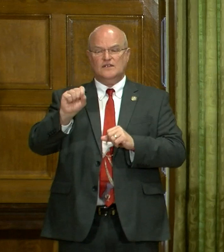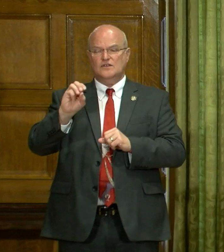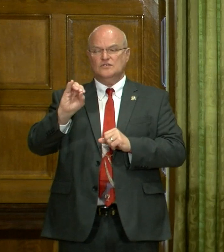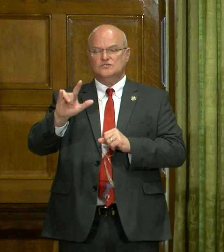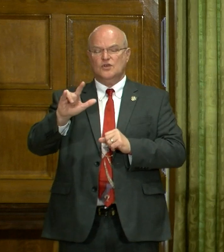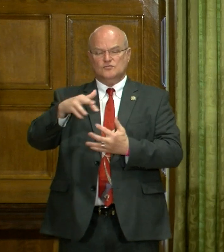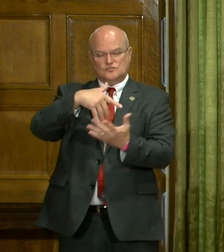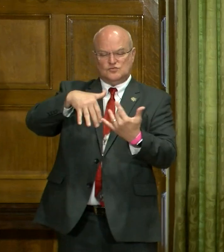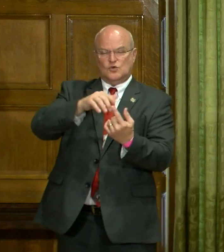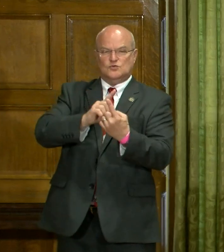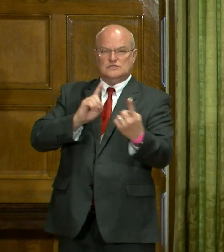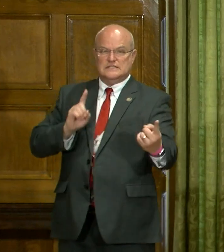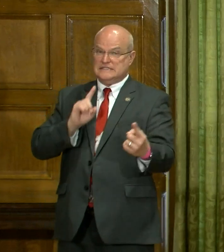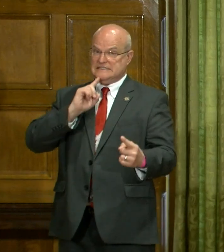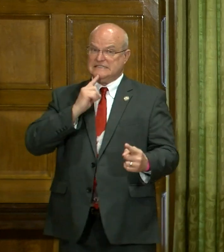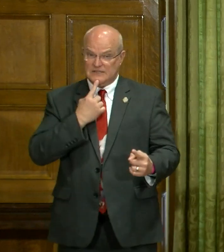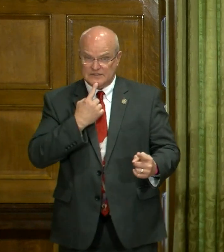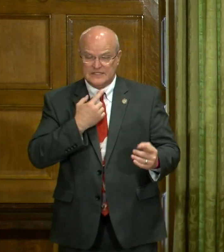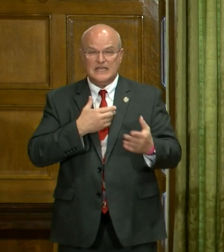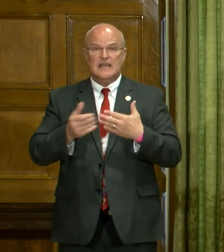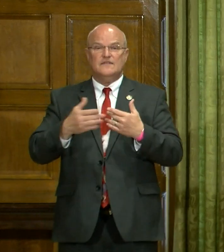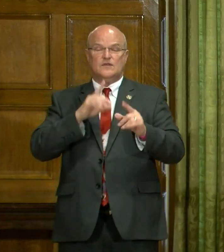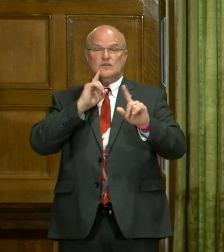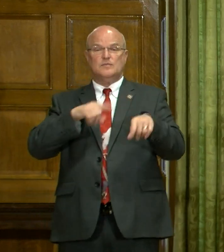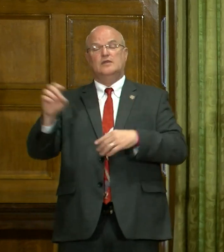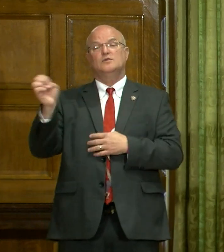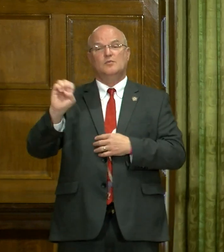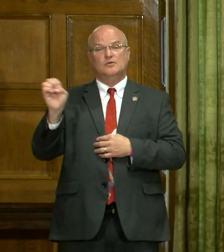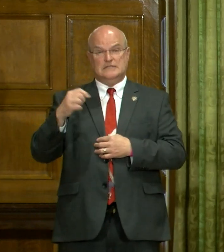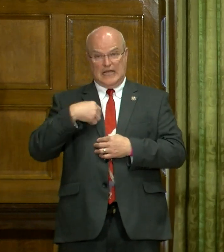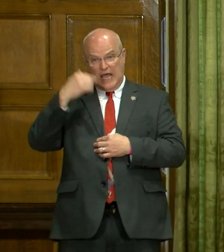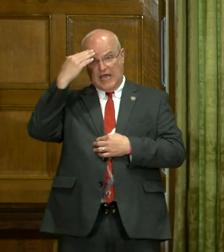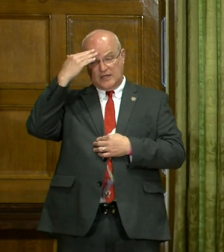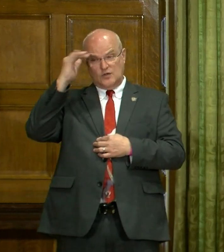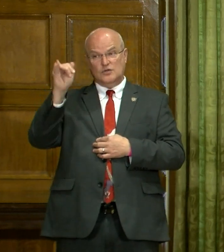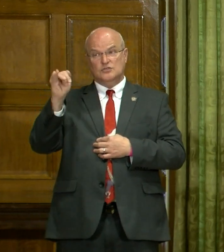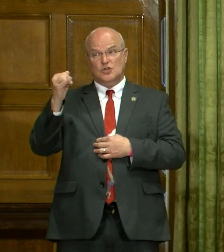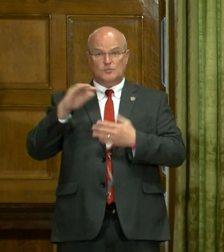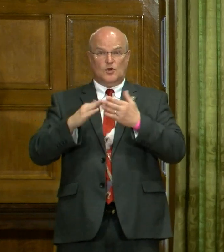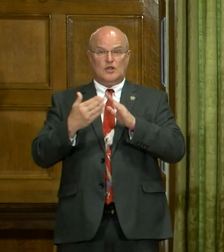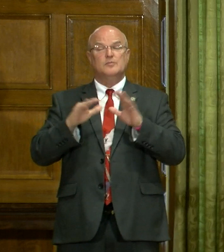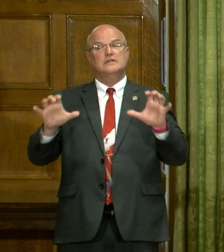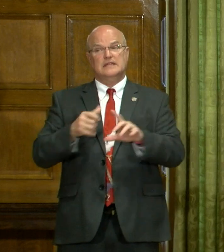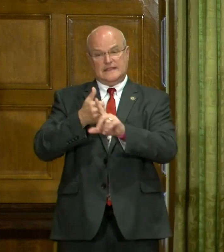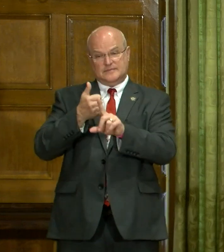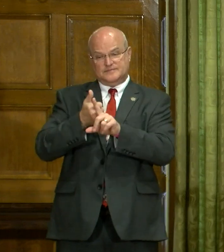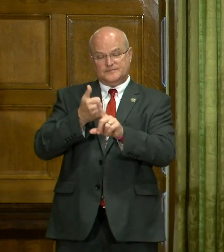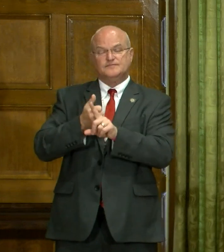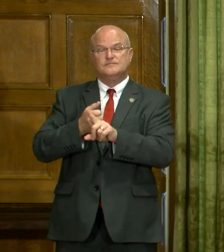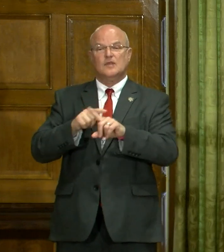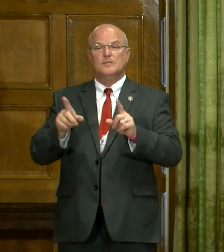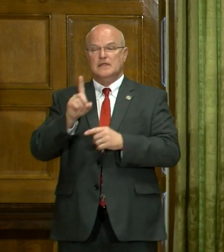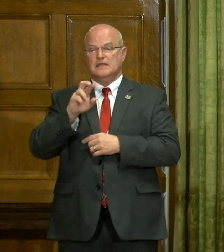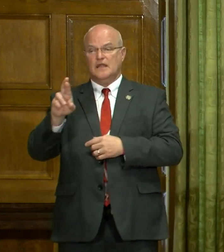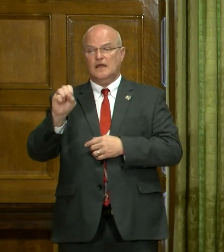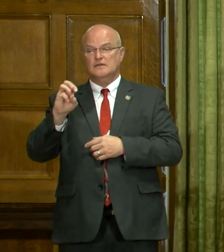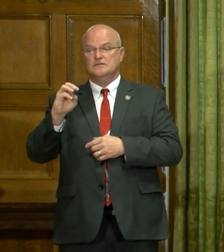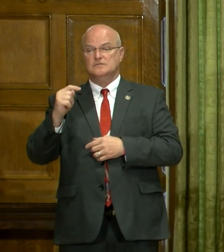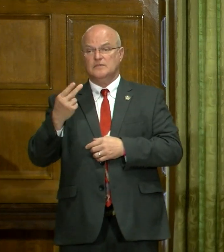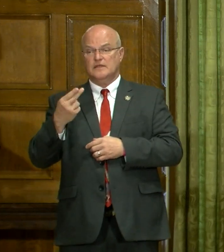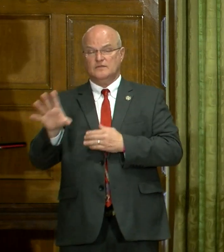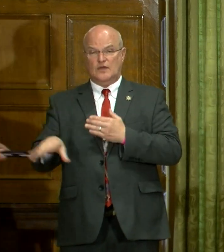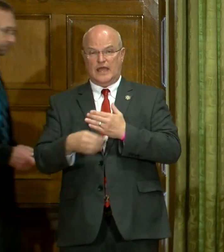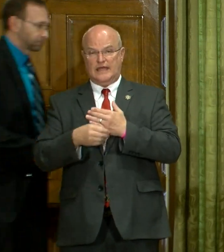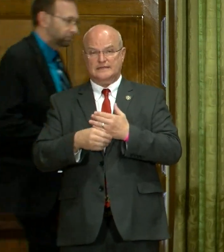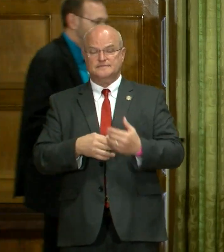social distancing seriously, even though they're responding to an emergency, as I know the Jonesboro community has done. But Dr. Smith, do you want to add to